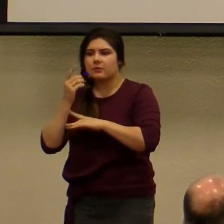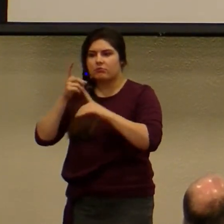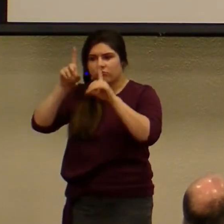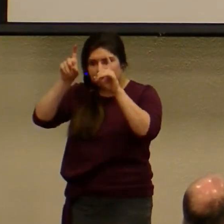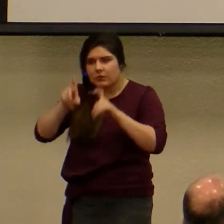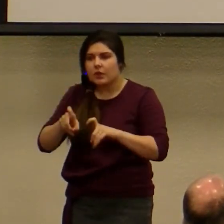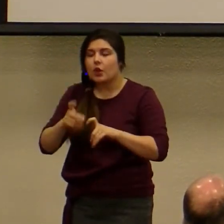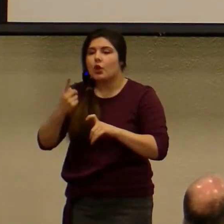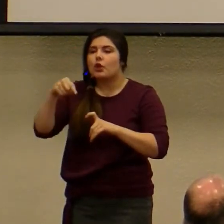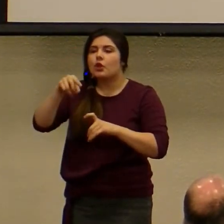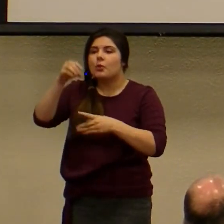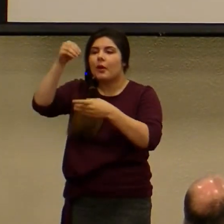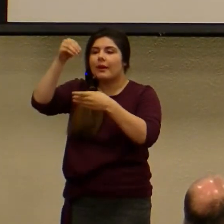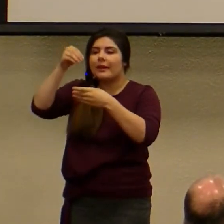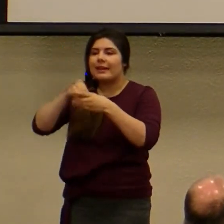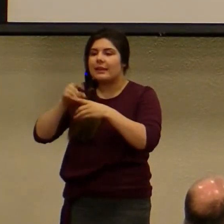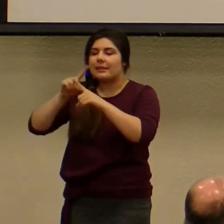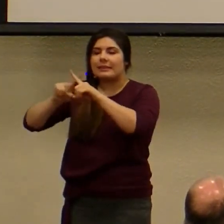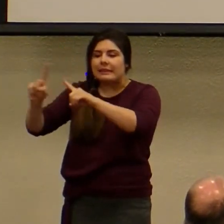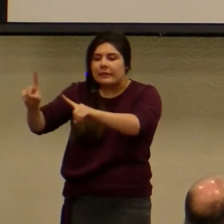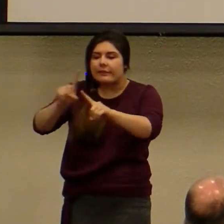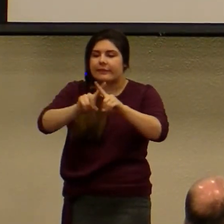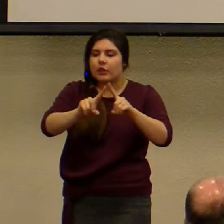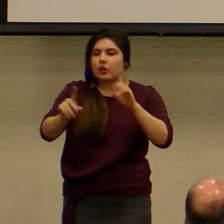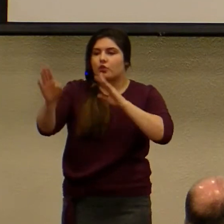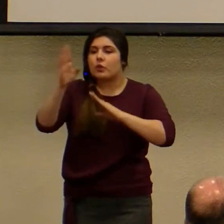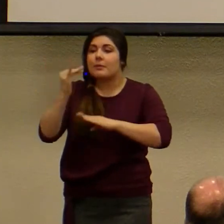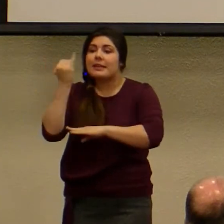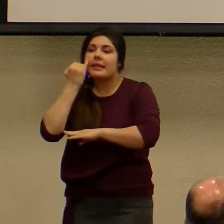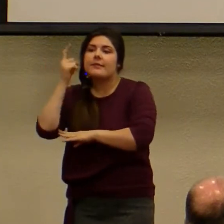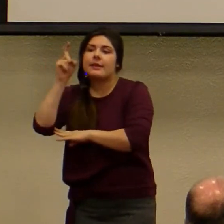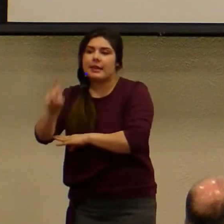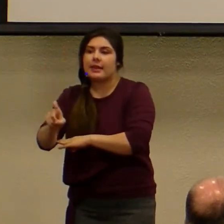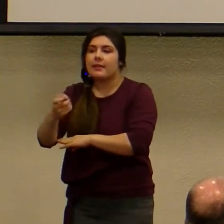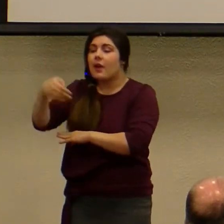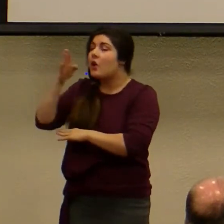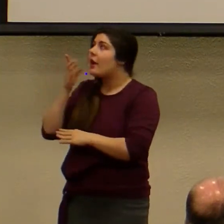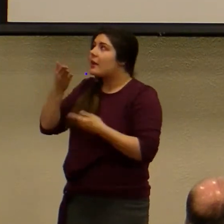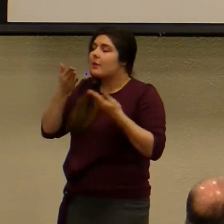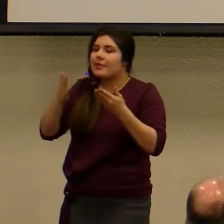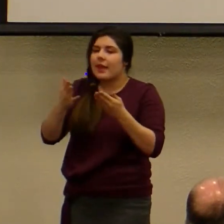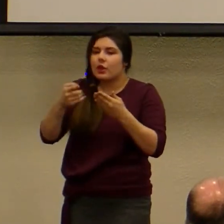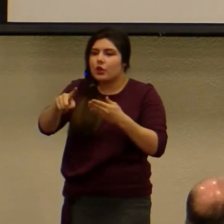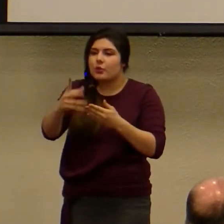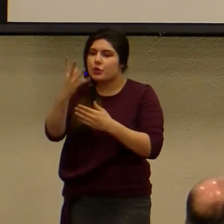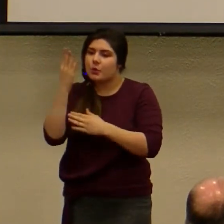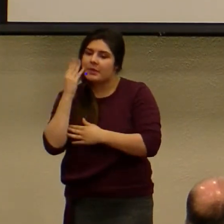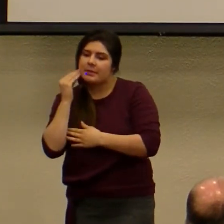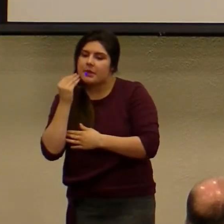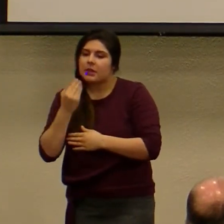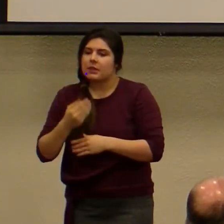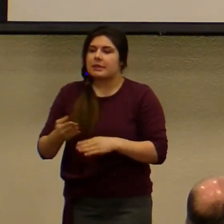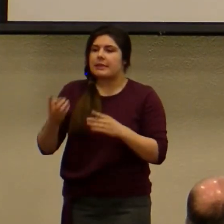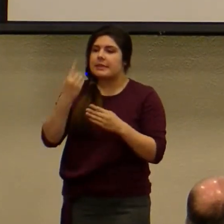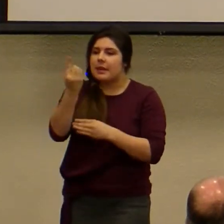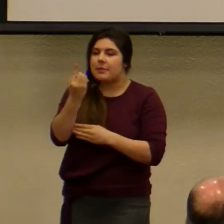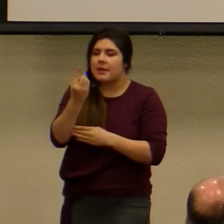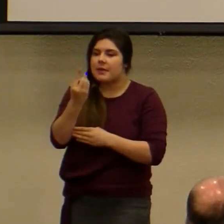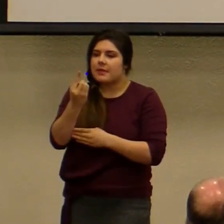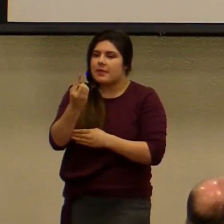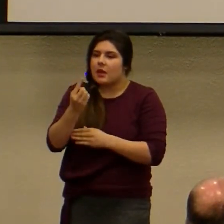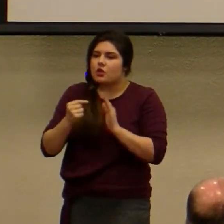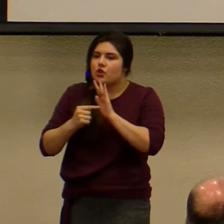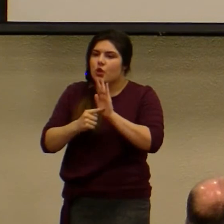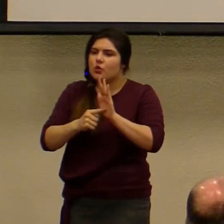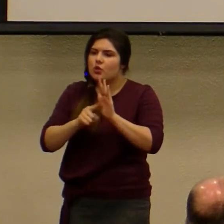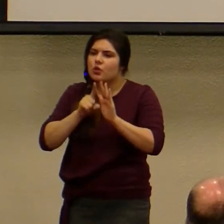statement, you are in diverse trouble if need be. That God every now and then will allow you to go through something that gets the real you to